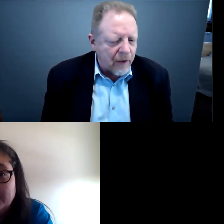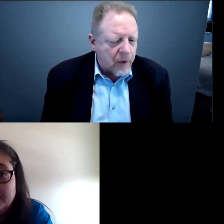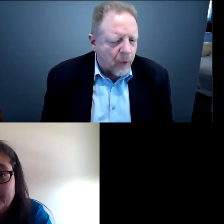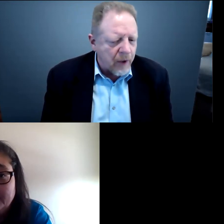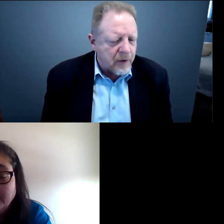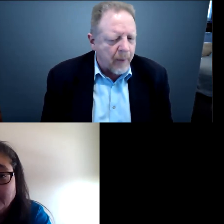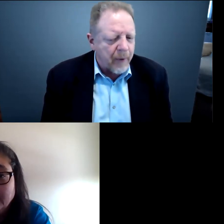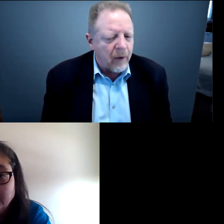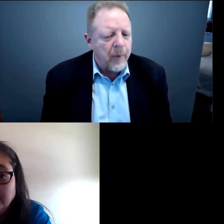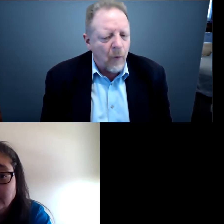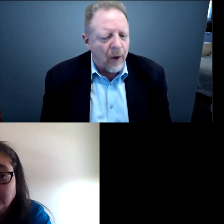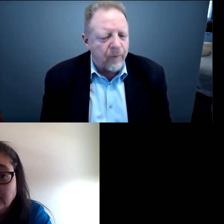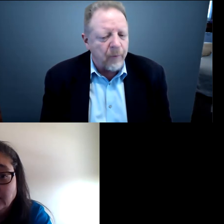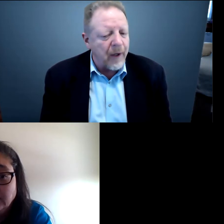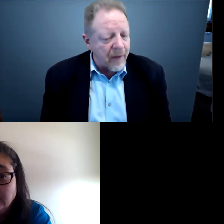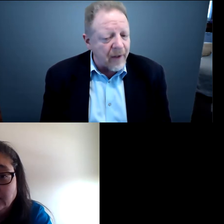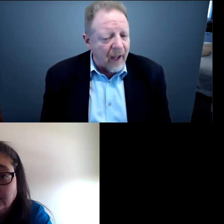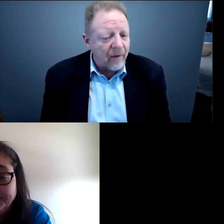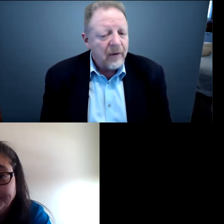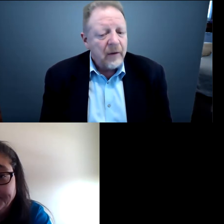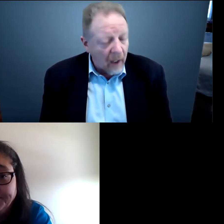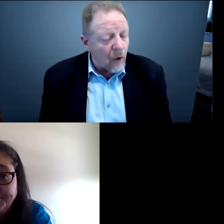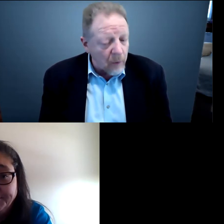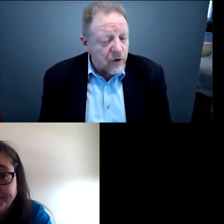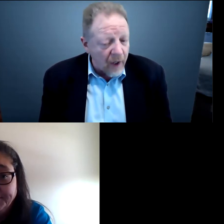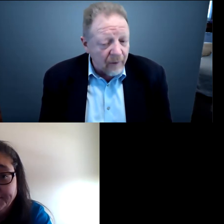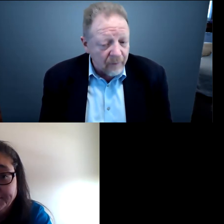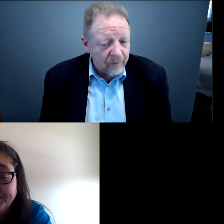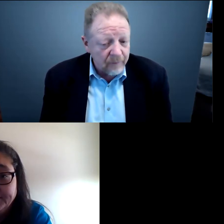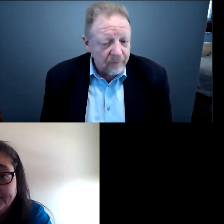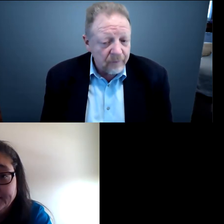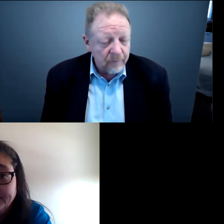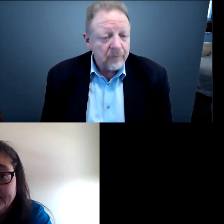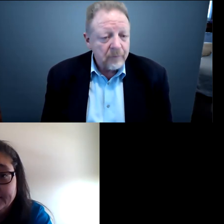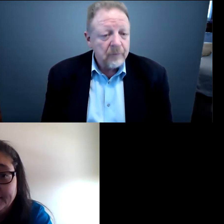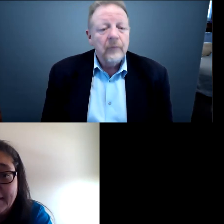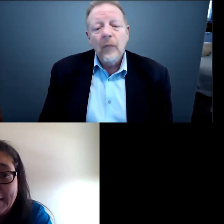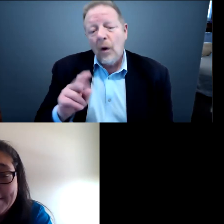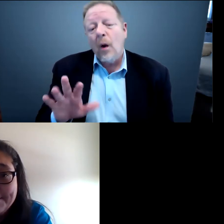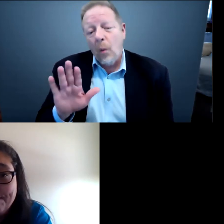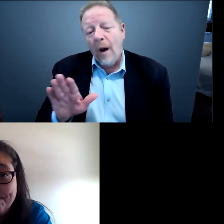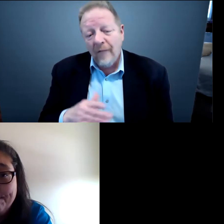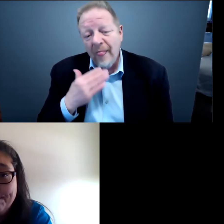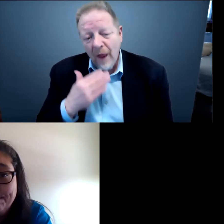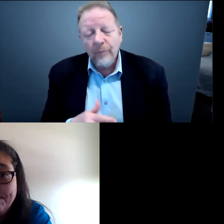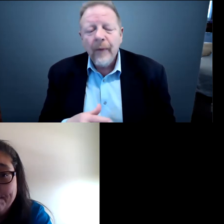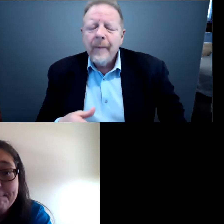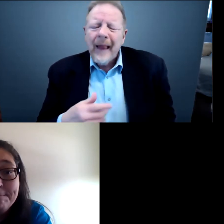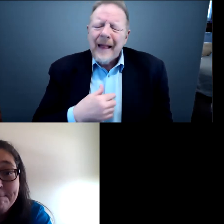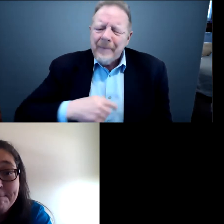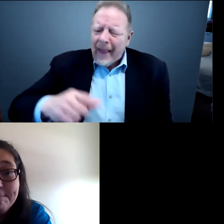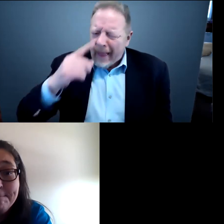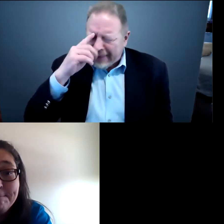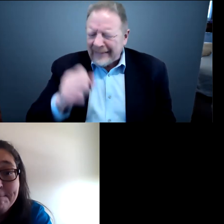on each of the points might be a little bit more helpful. But other than that, I thought it was great. Okay, wonderful. And I think it's a